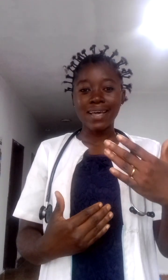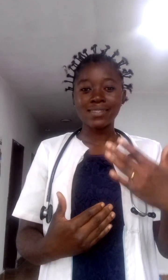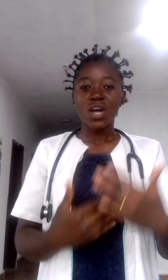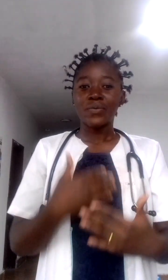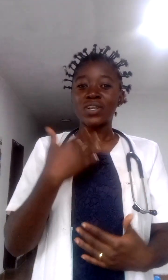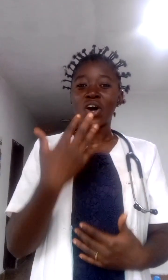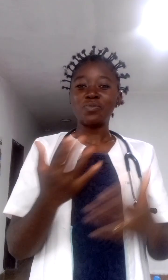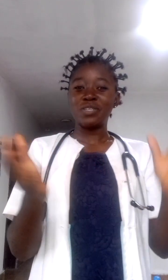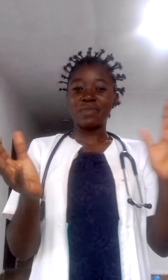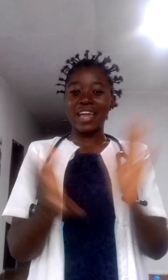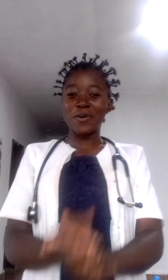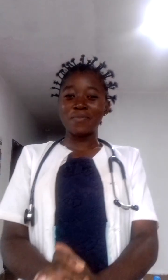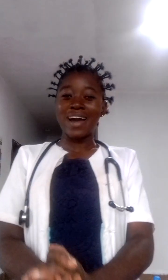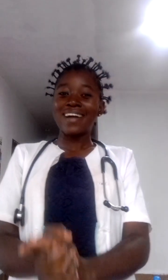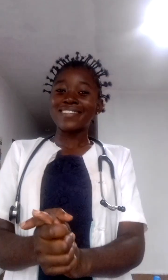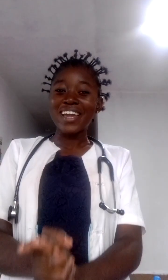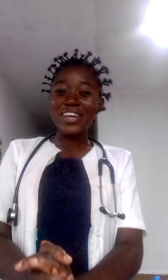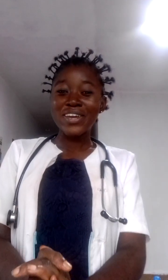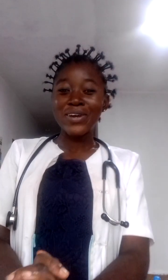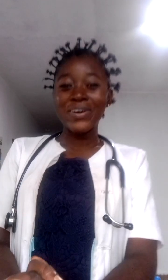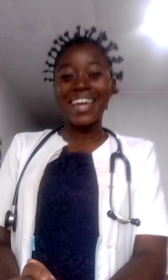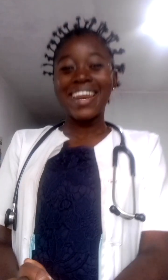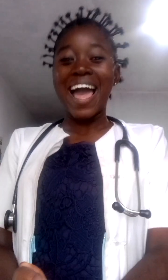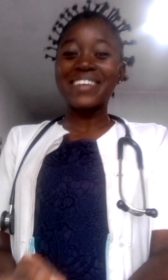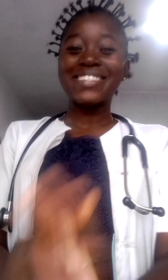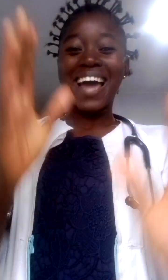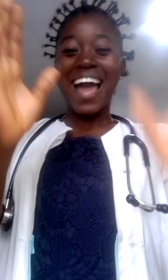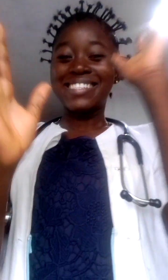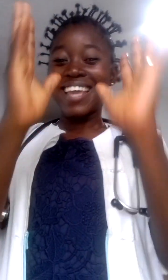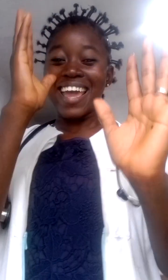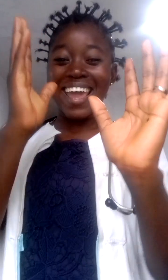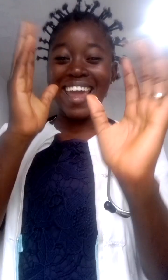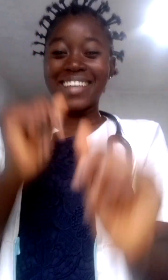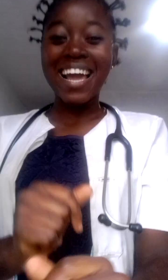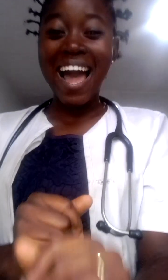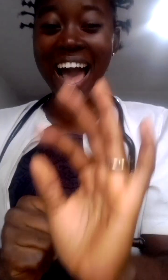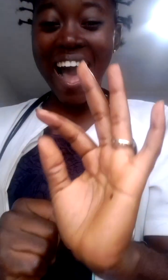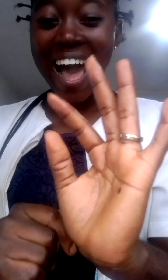answers. With God be my helper. Thank you, and have a nice day. Ciao.